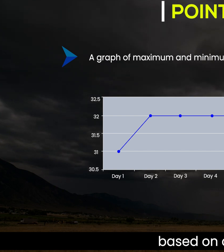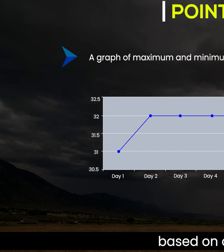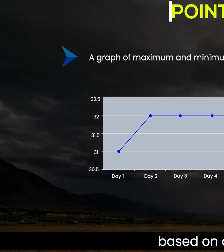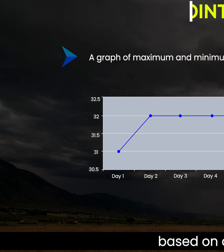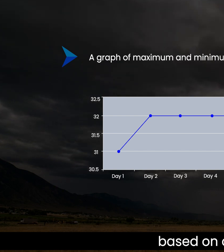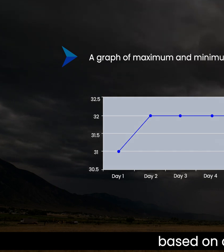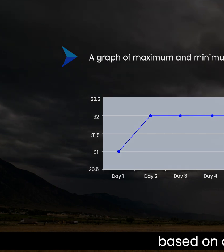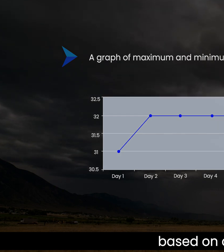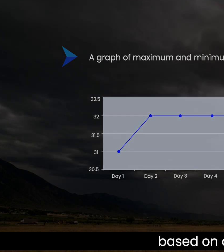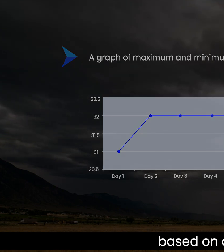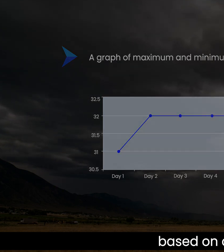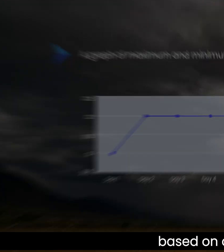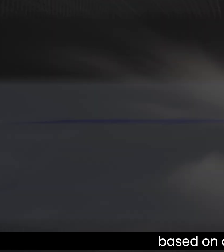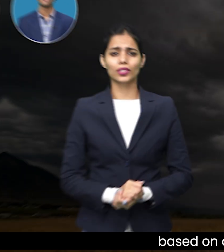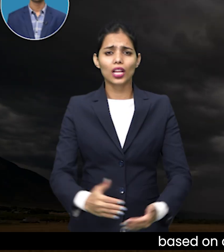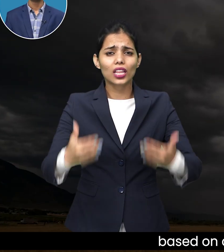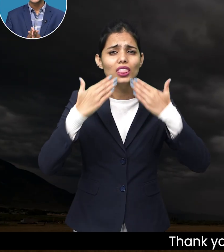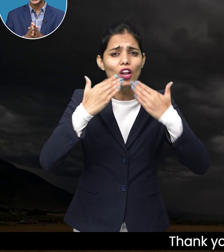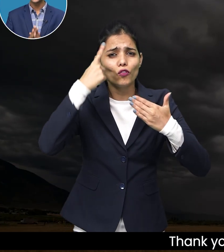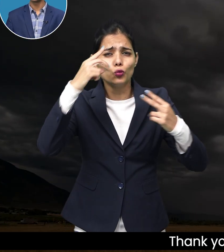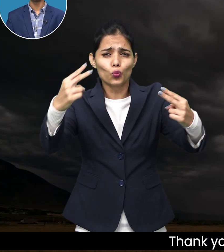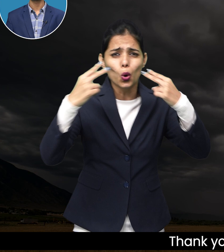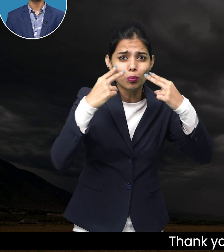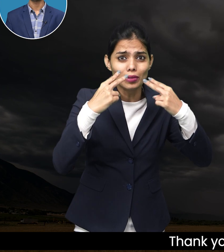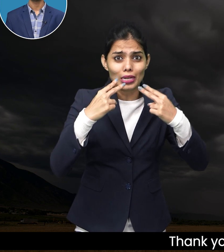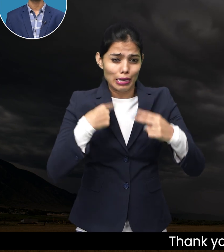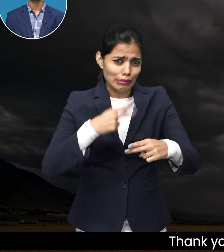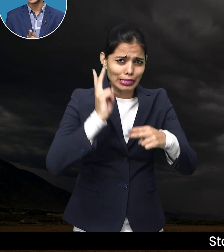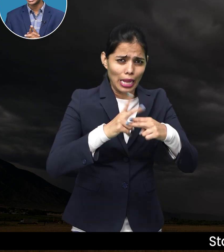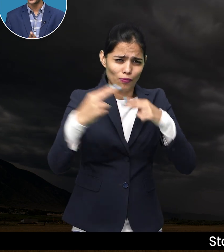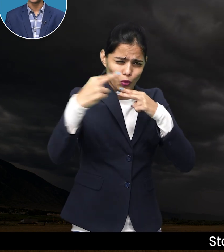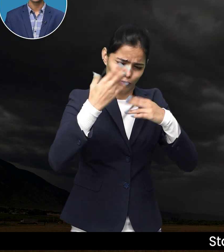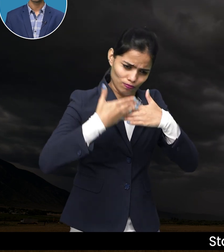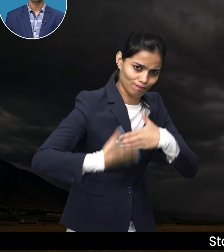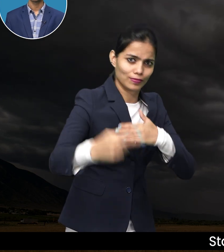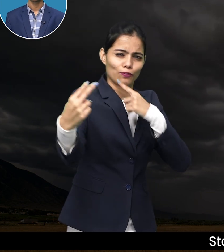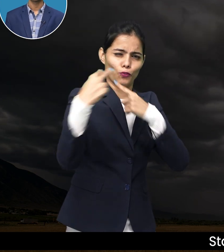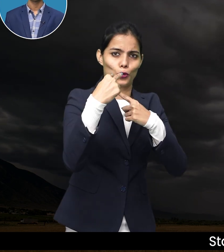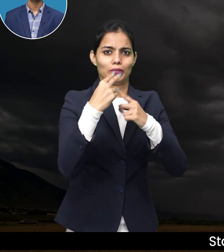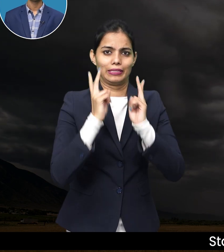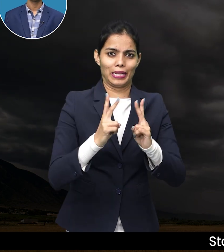Thank you for watching. Stay tuned.